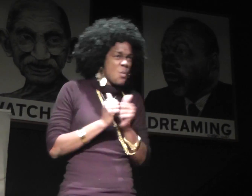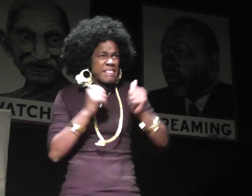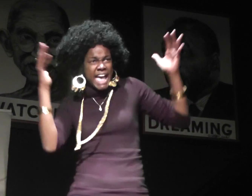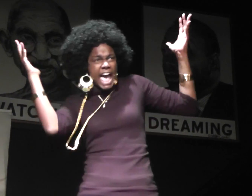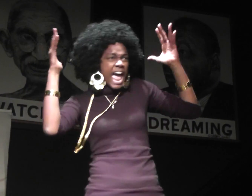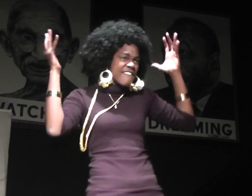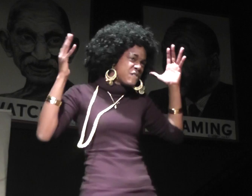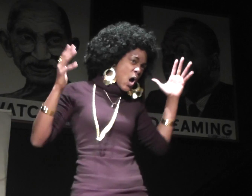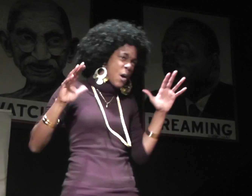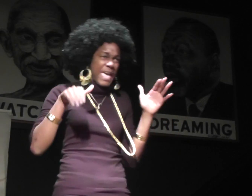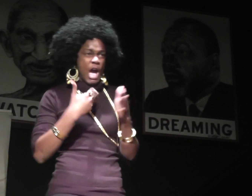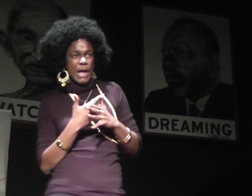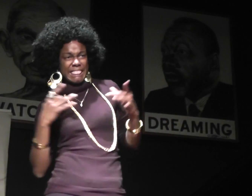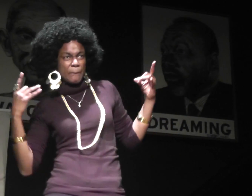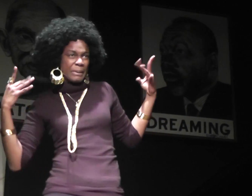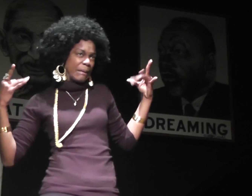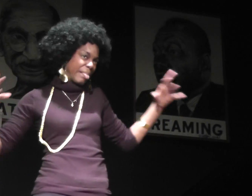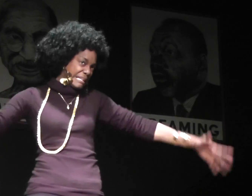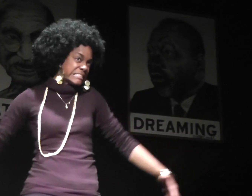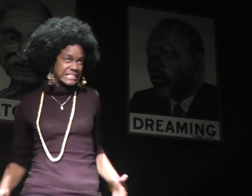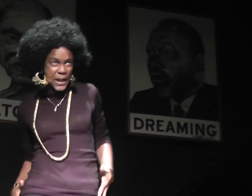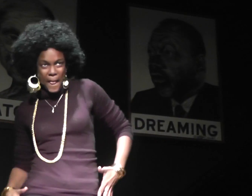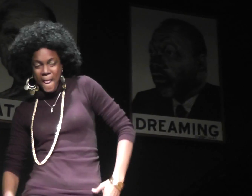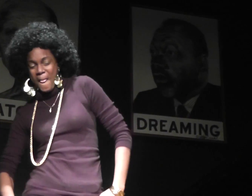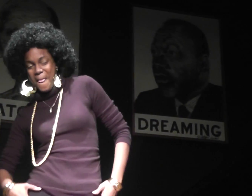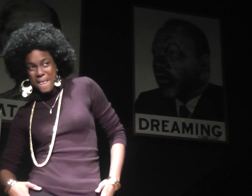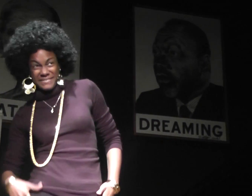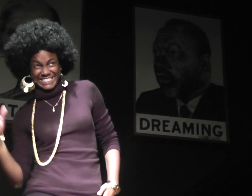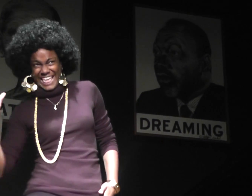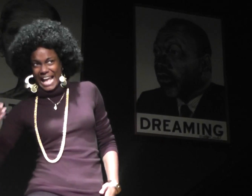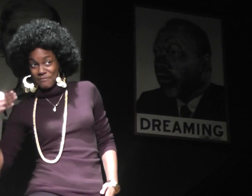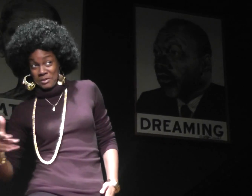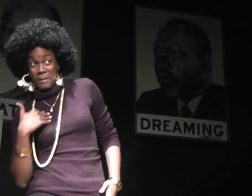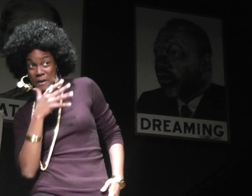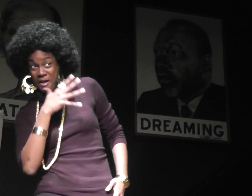But I know when my mom was my age, she looked like this too. She was pimping. Mm-hmm.